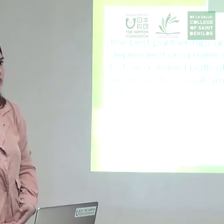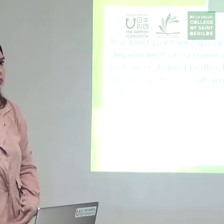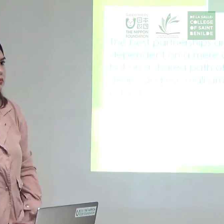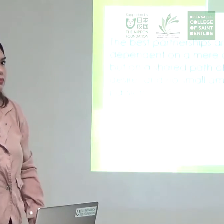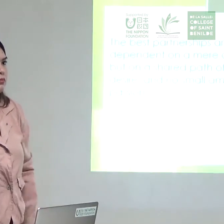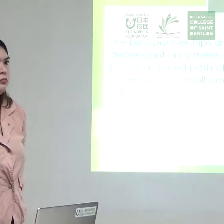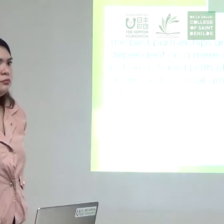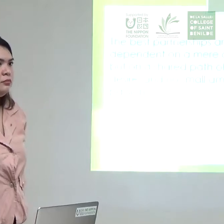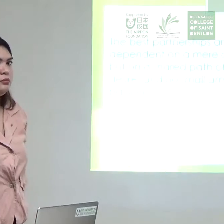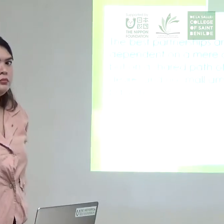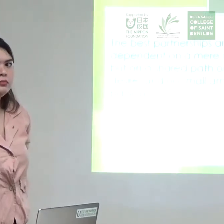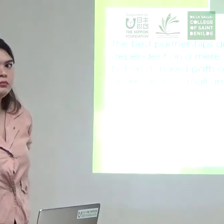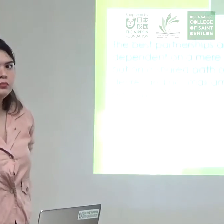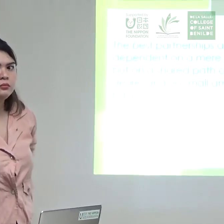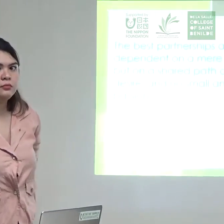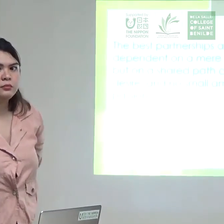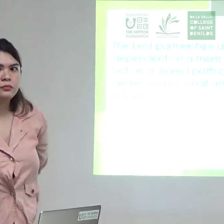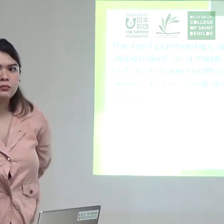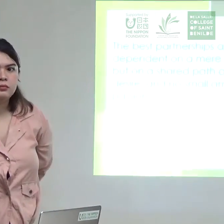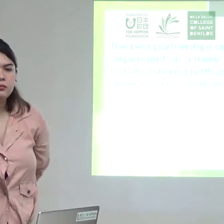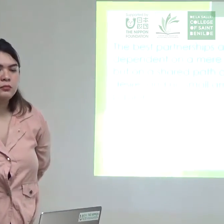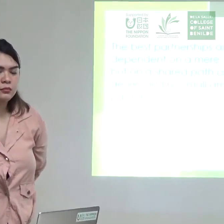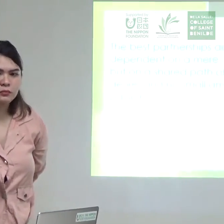One more question.